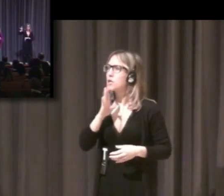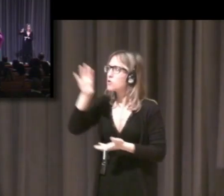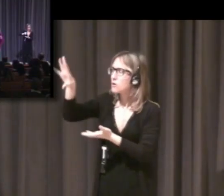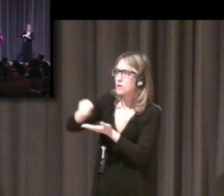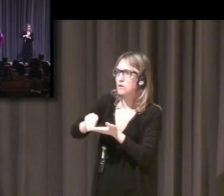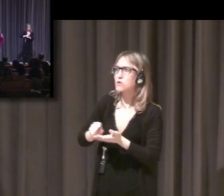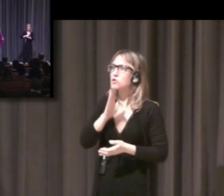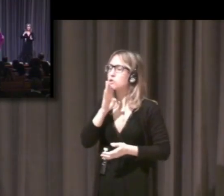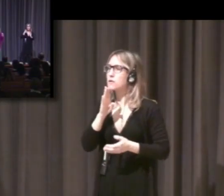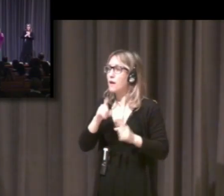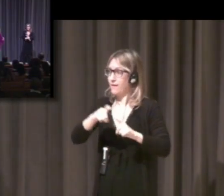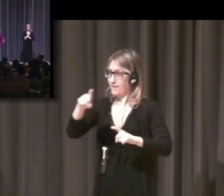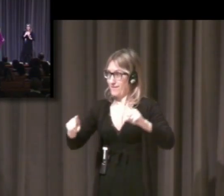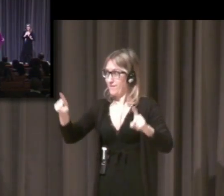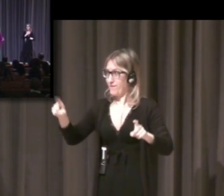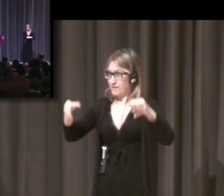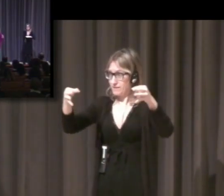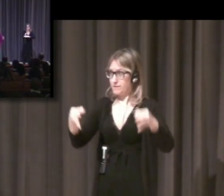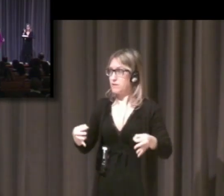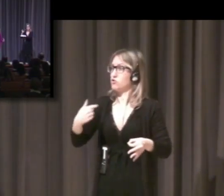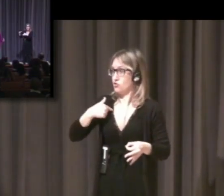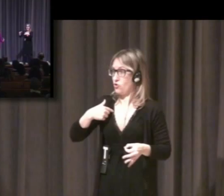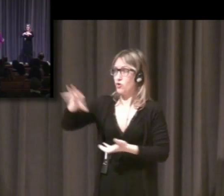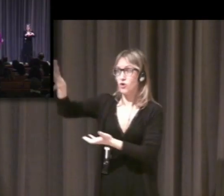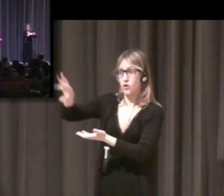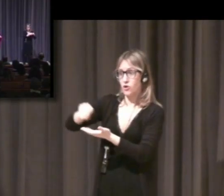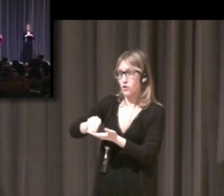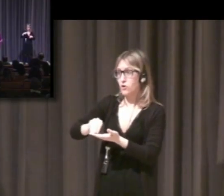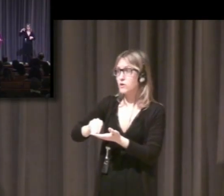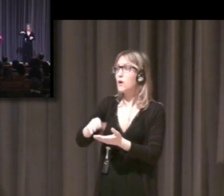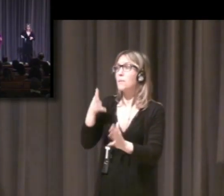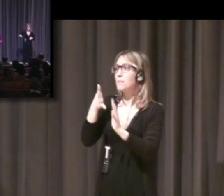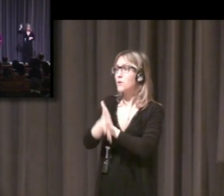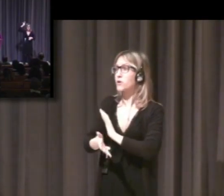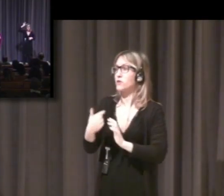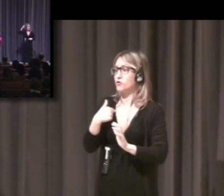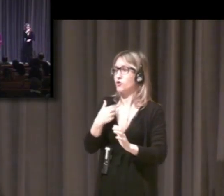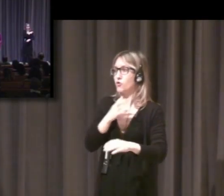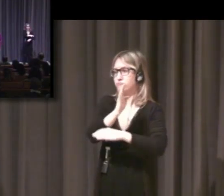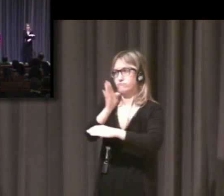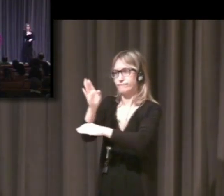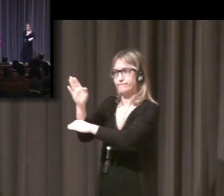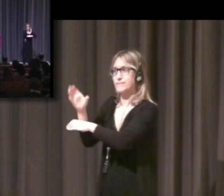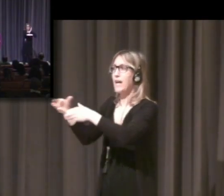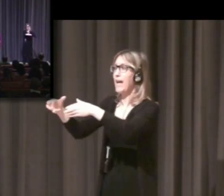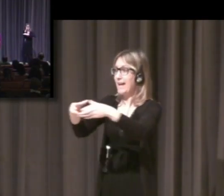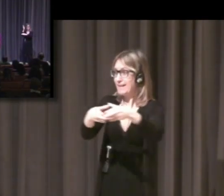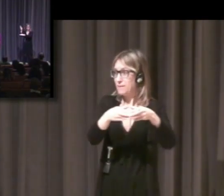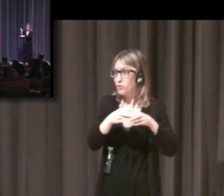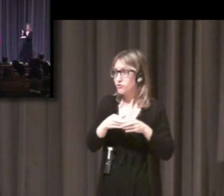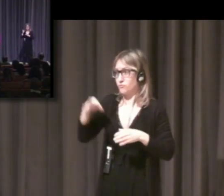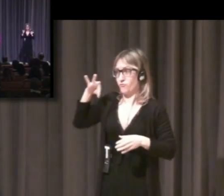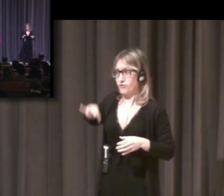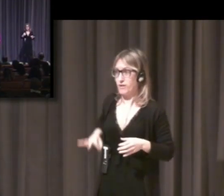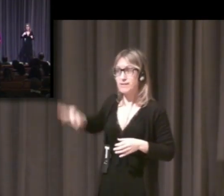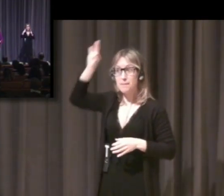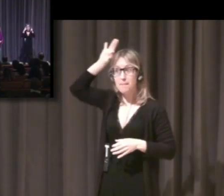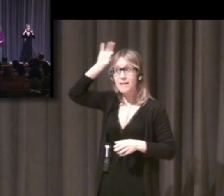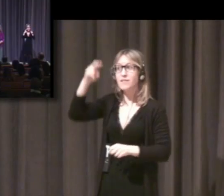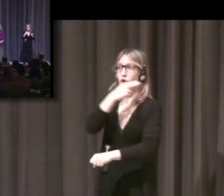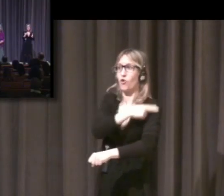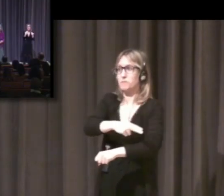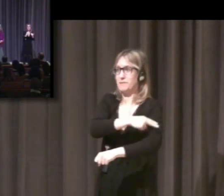teams, cochlear implant teams at hospitals, trying to get something to understand what's going on.